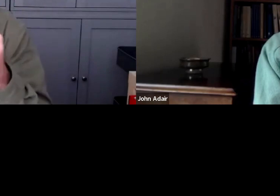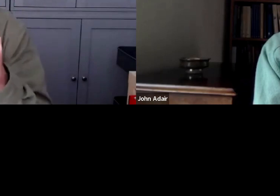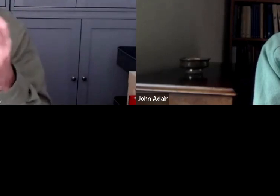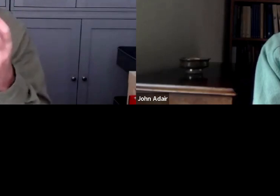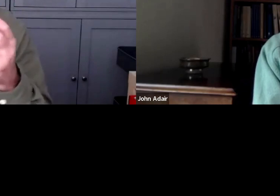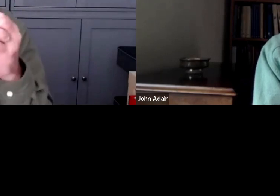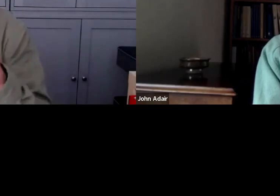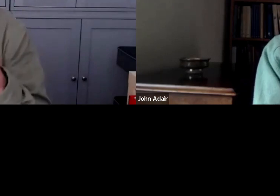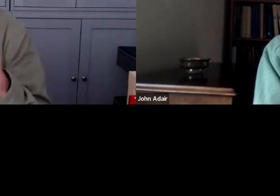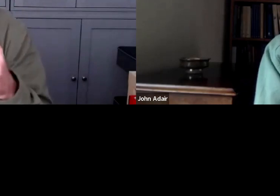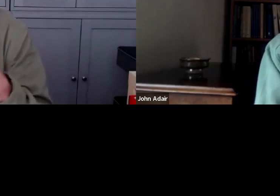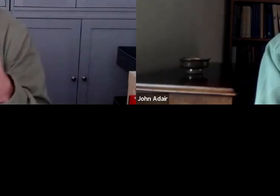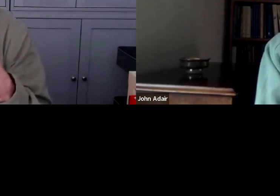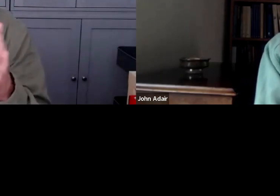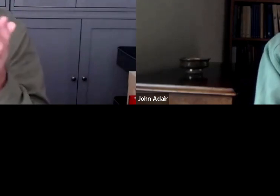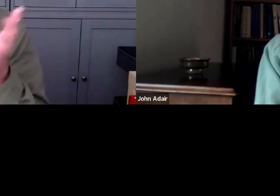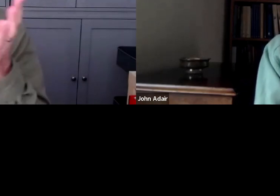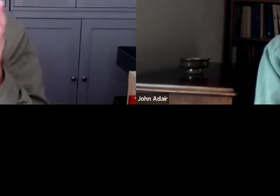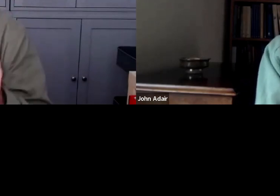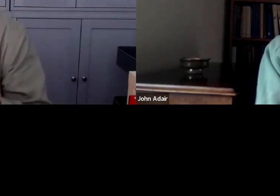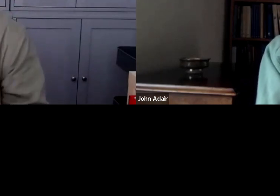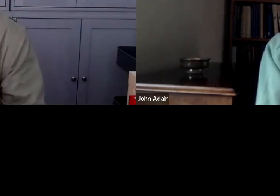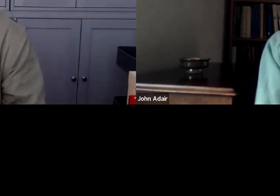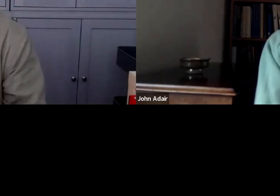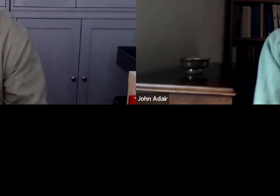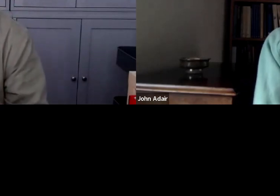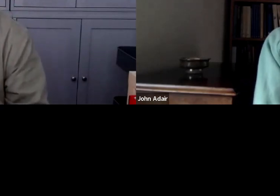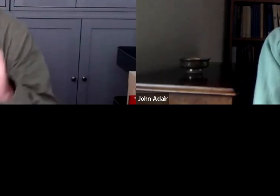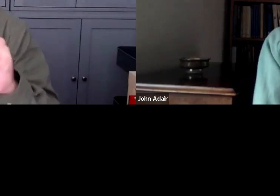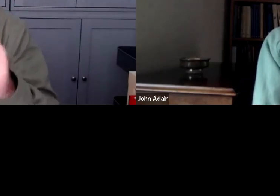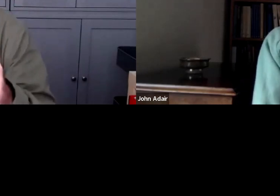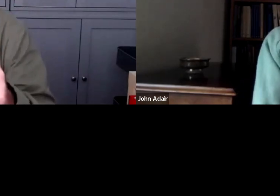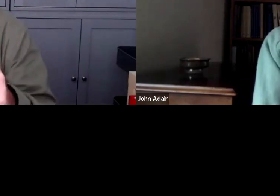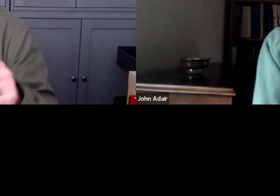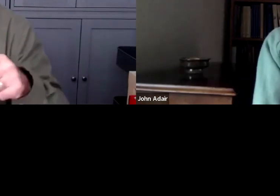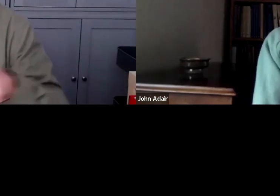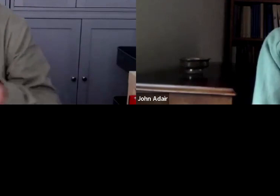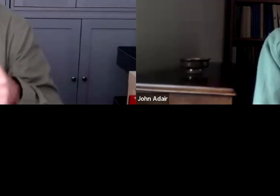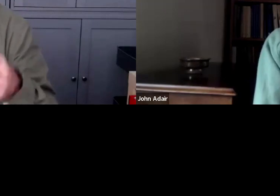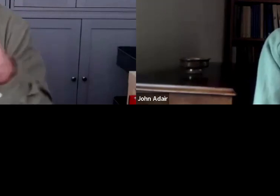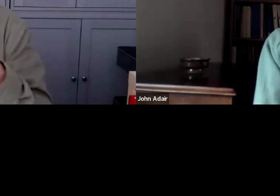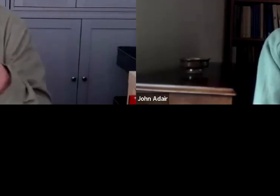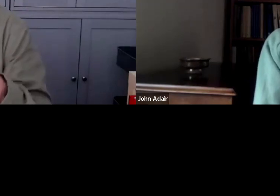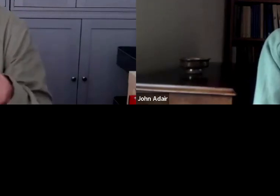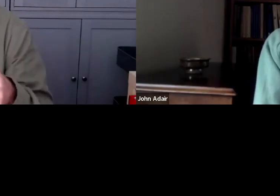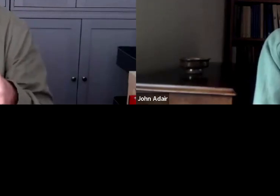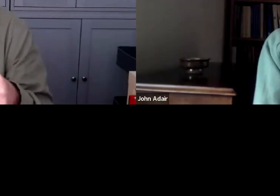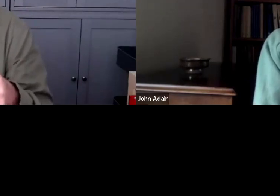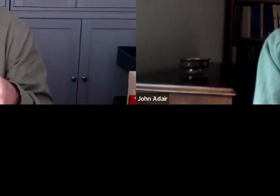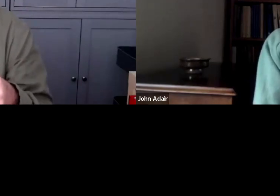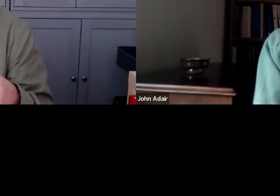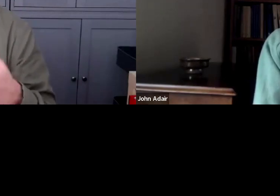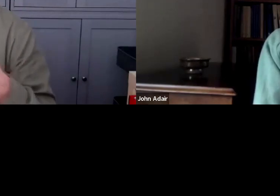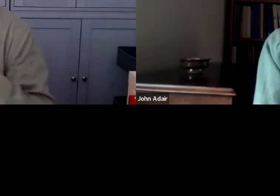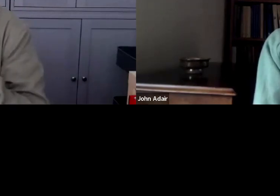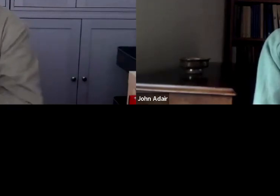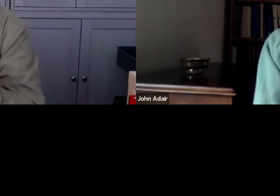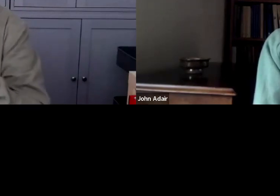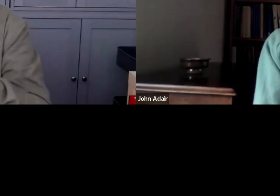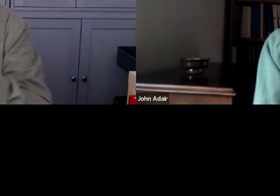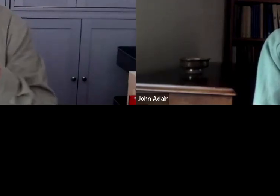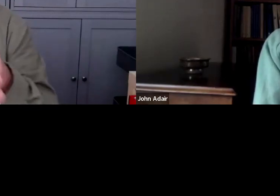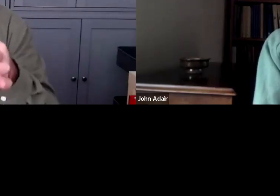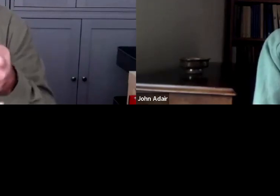with a group together, and it was Bob Kent, and now that group of